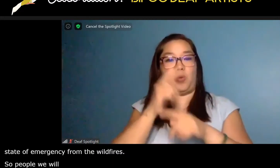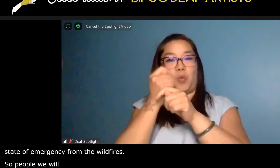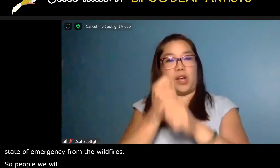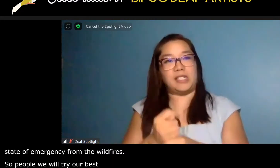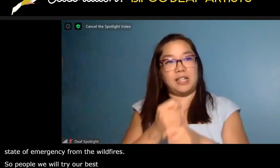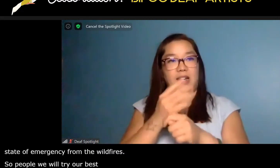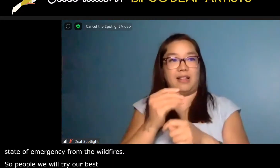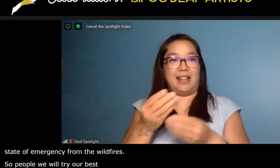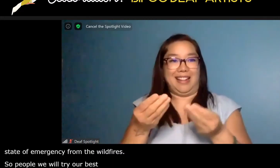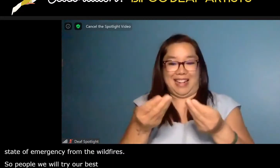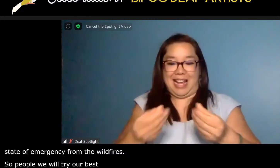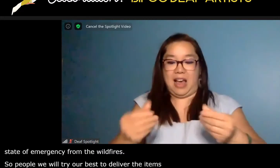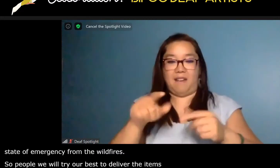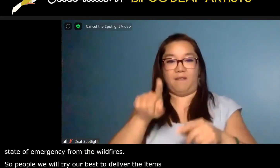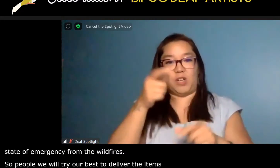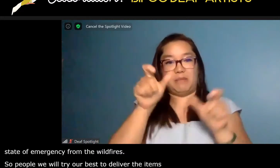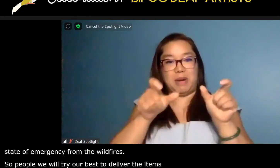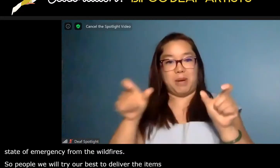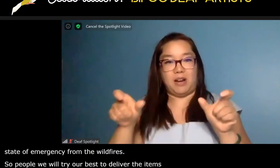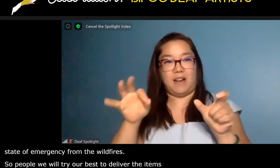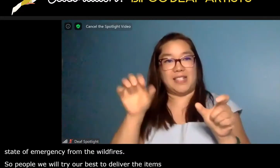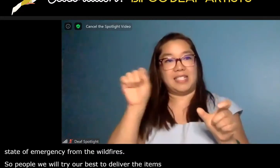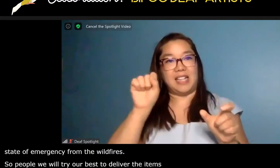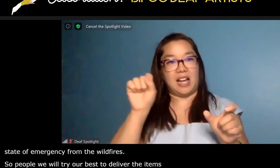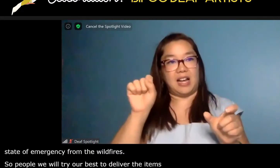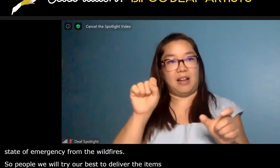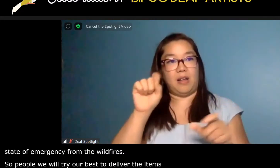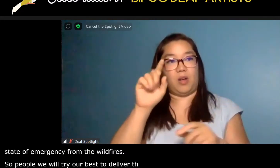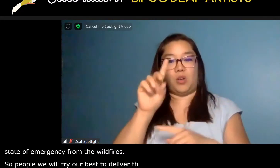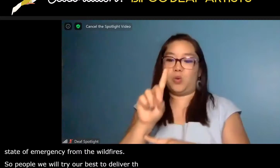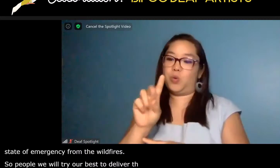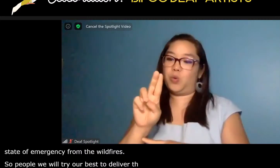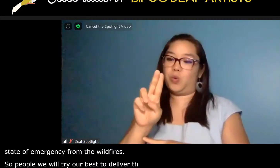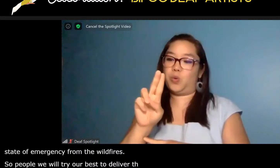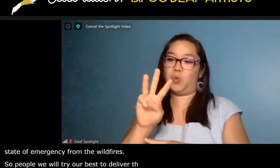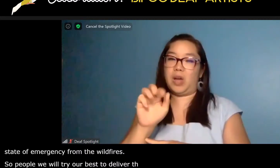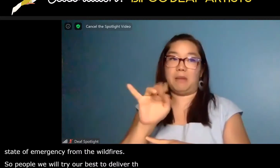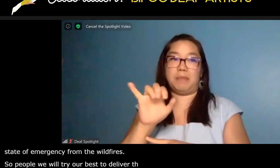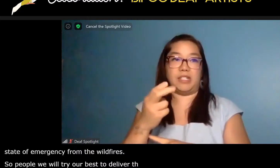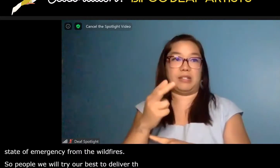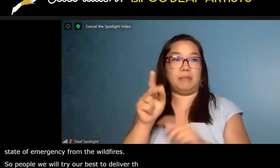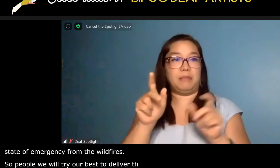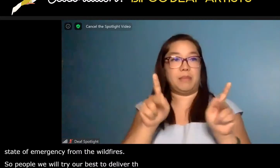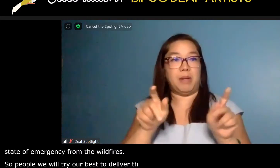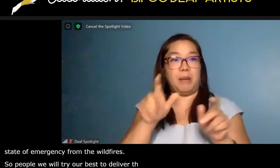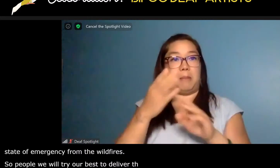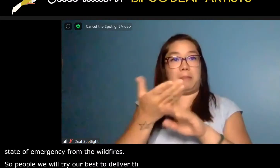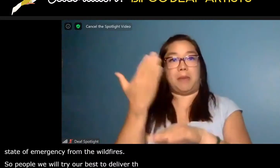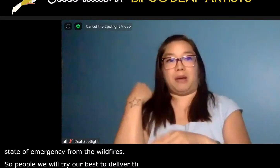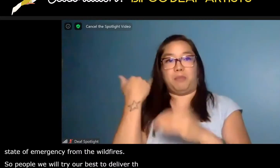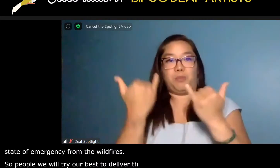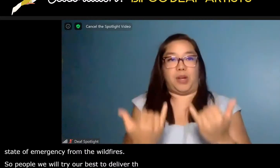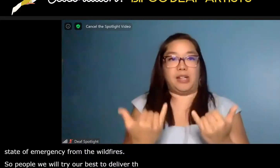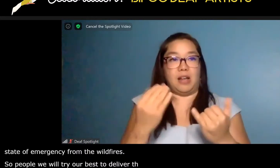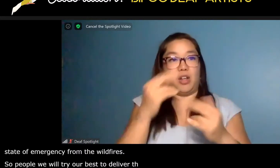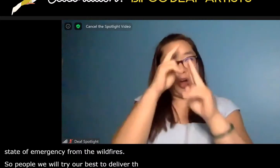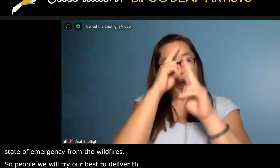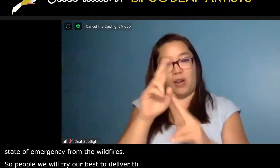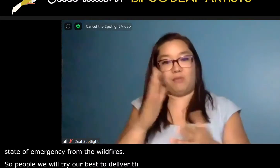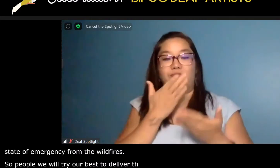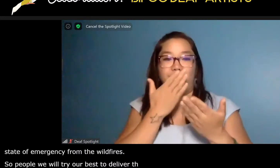I want to acknowledge that we are on the traditional land of the first people of Seattle, the Duwamish